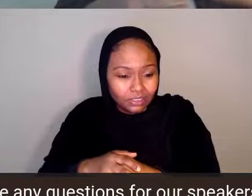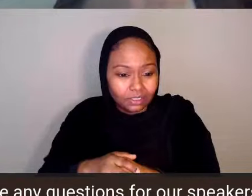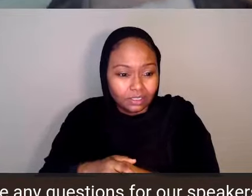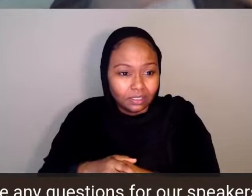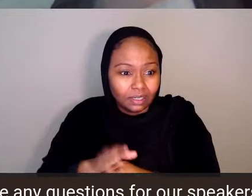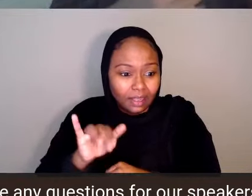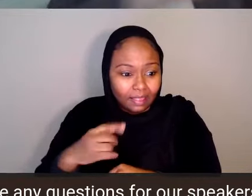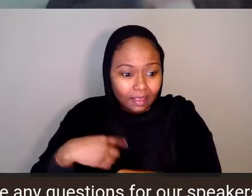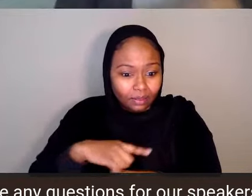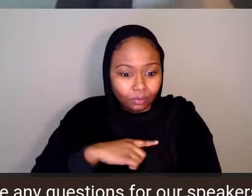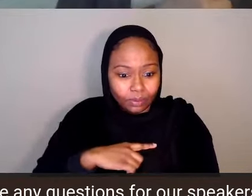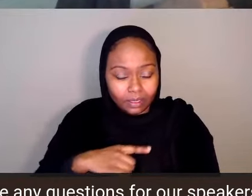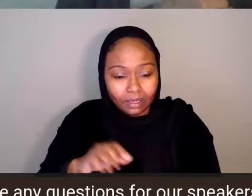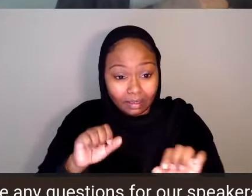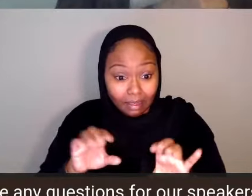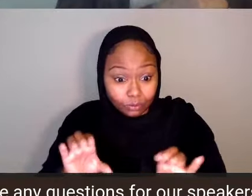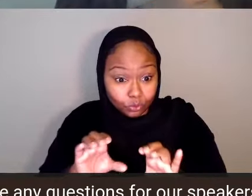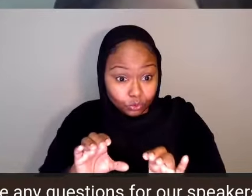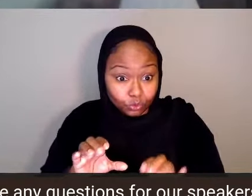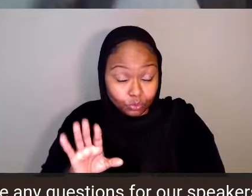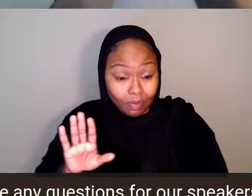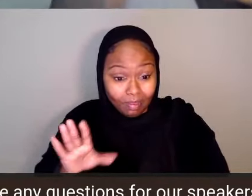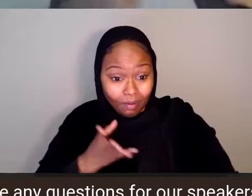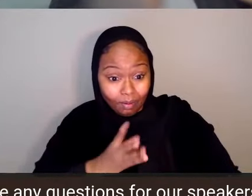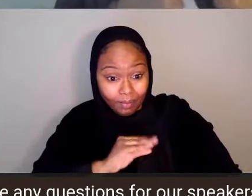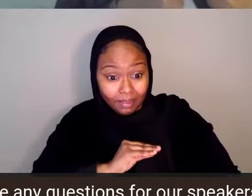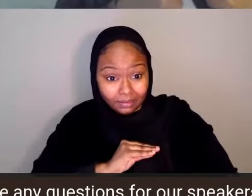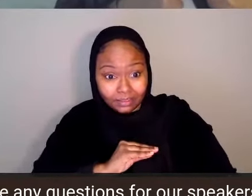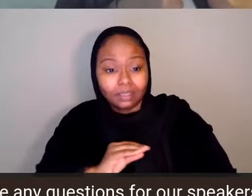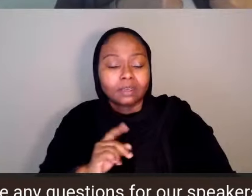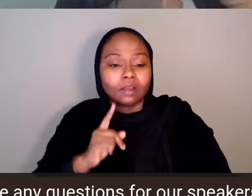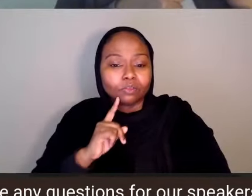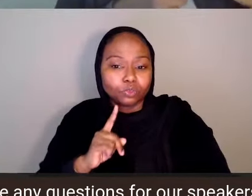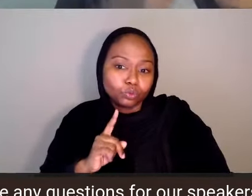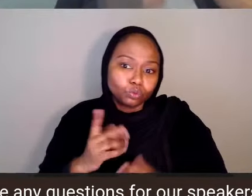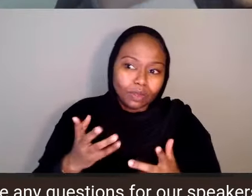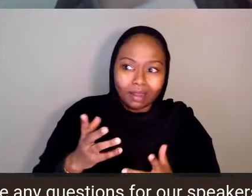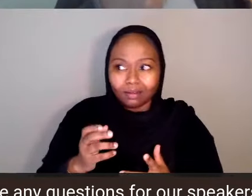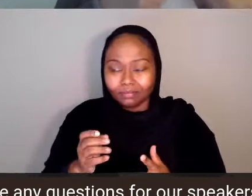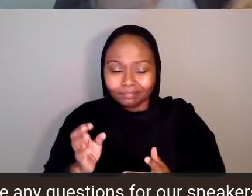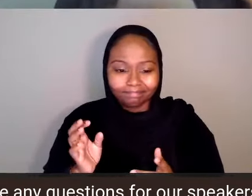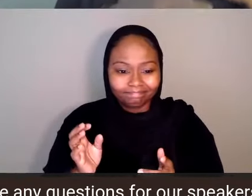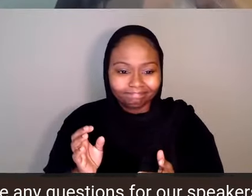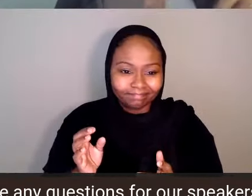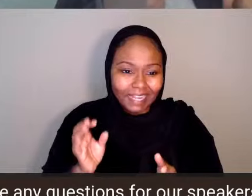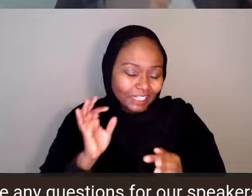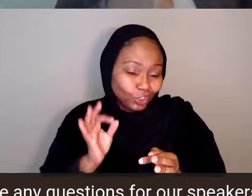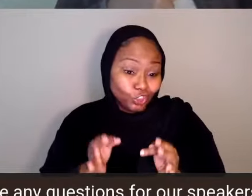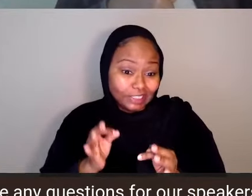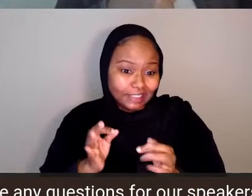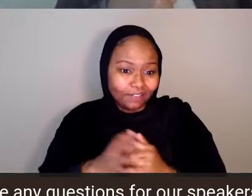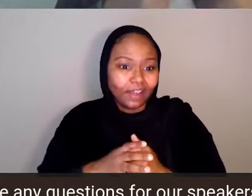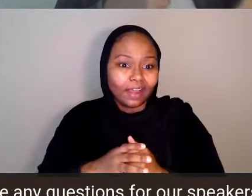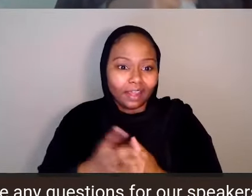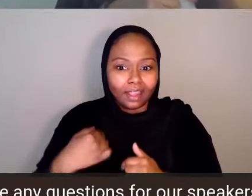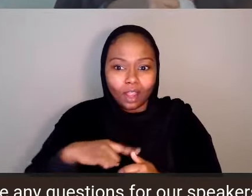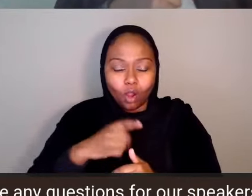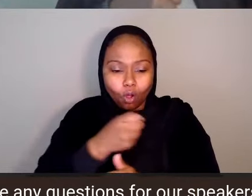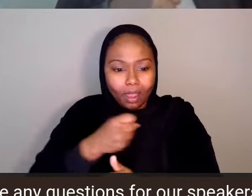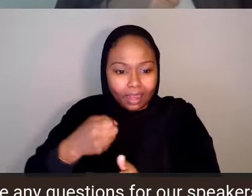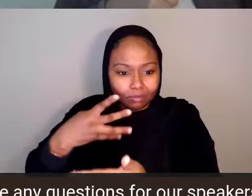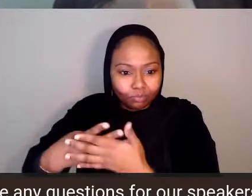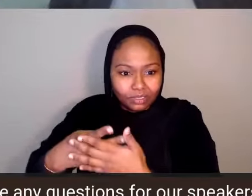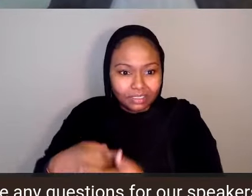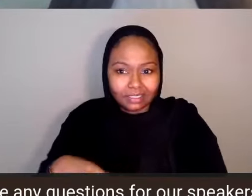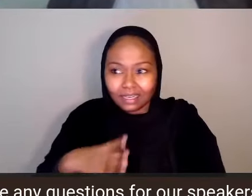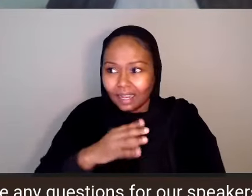we can do as Palestinians in order to justify our imprisonment and high